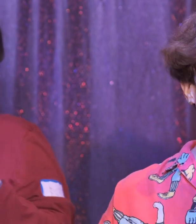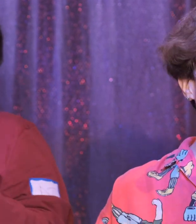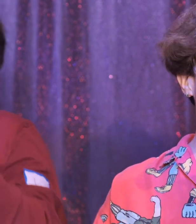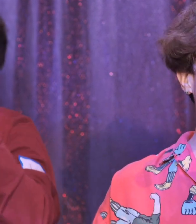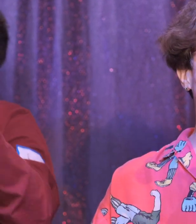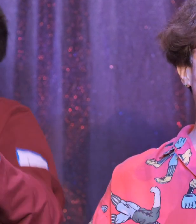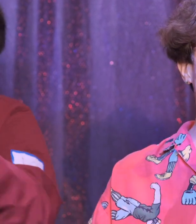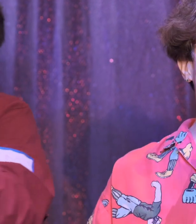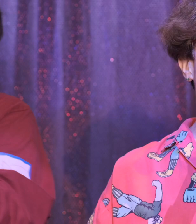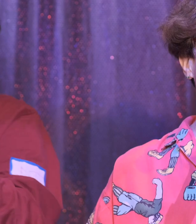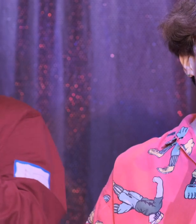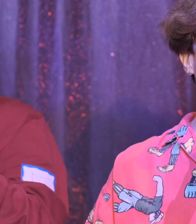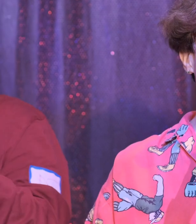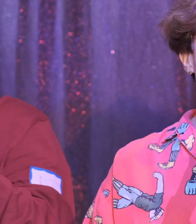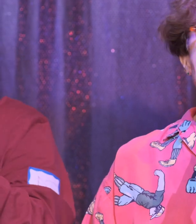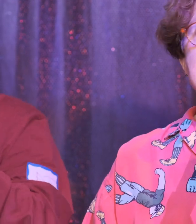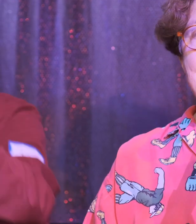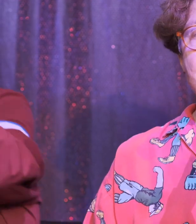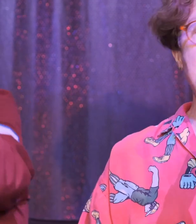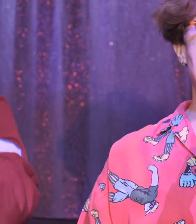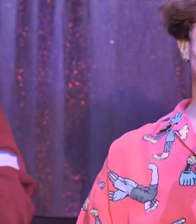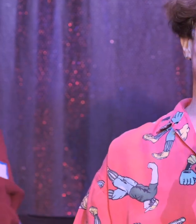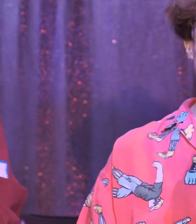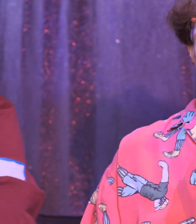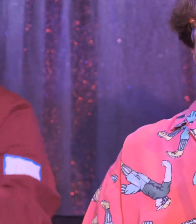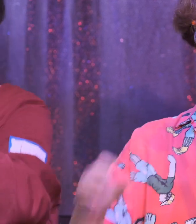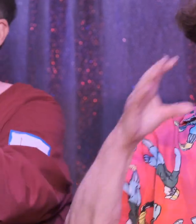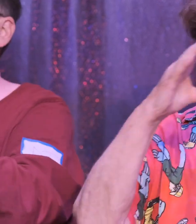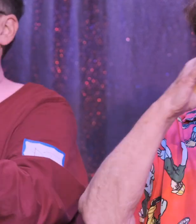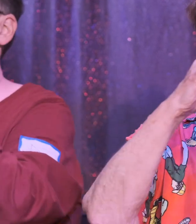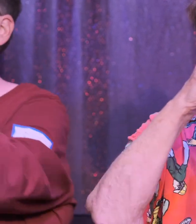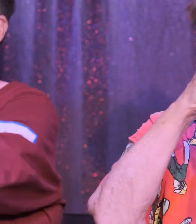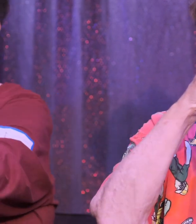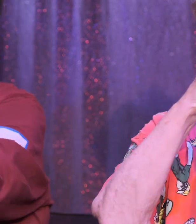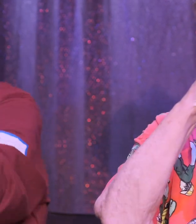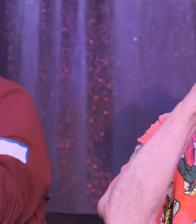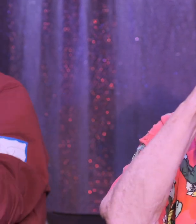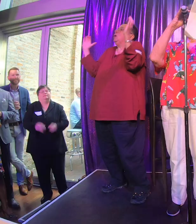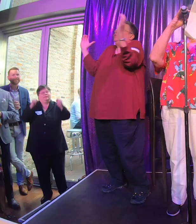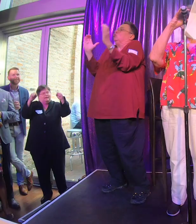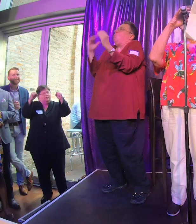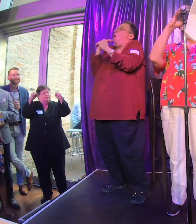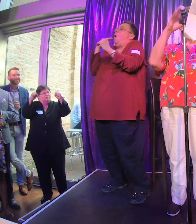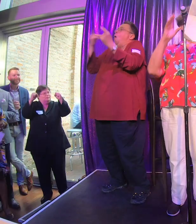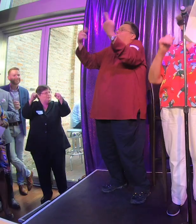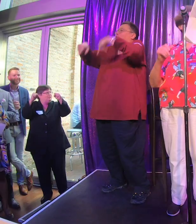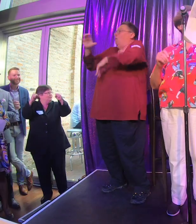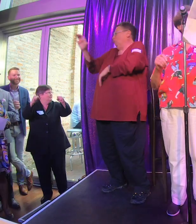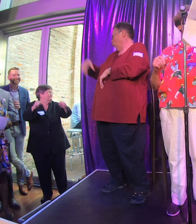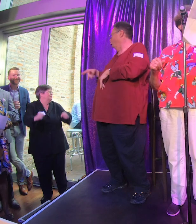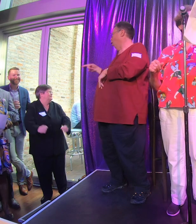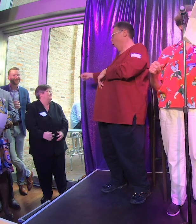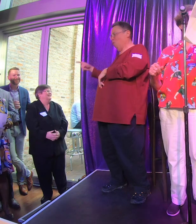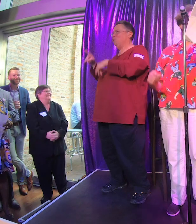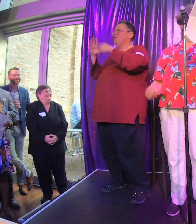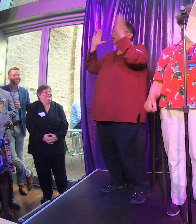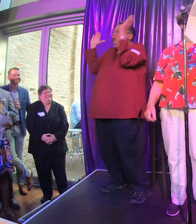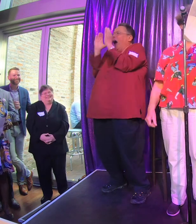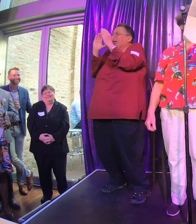an LGBT seniors conference, and has advocated for years to bring tiny homes to Chicago.